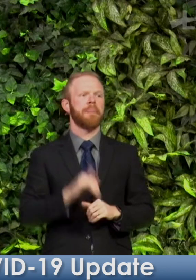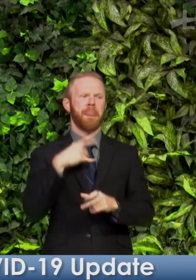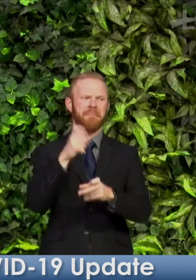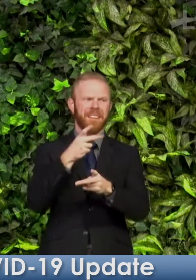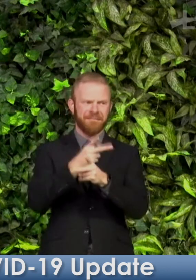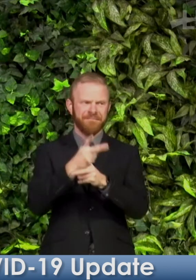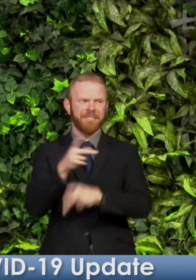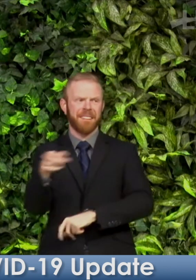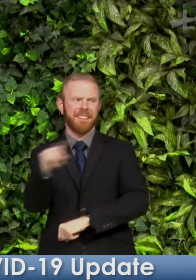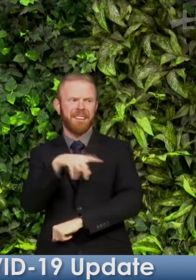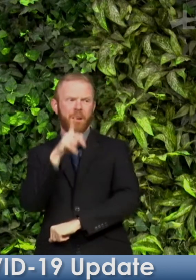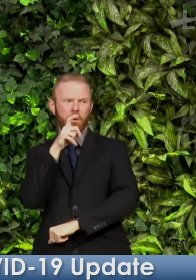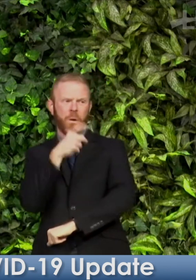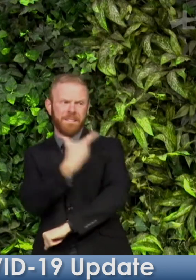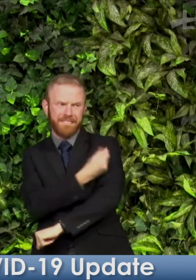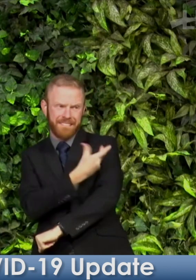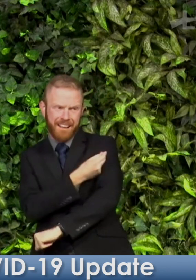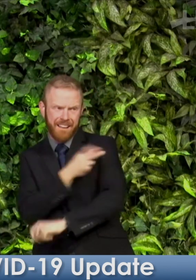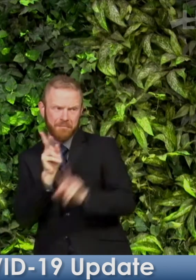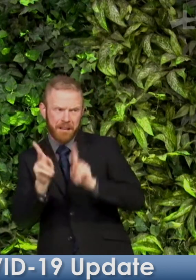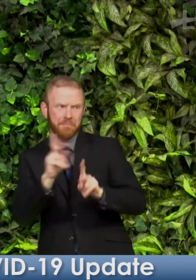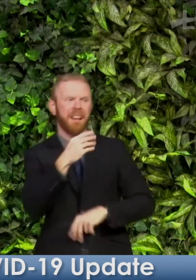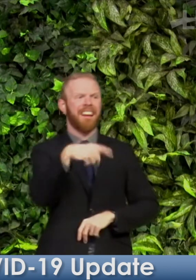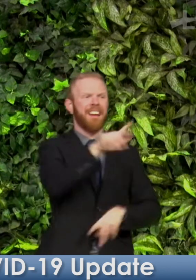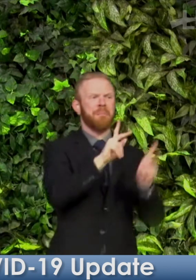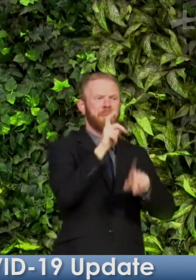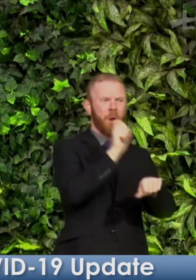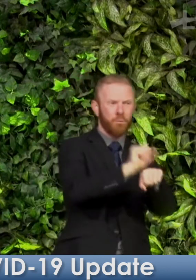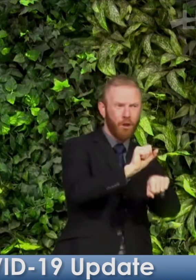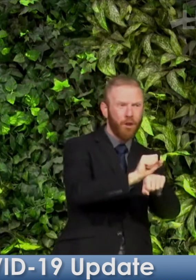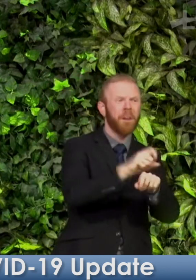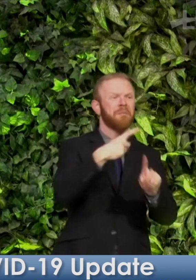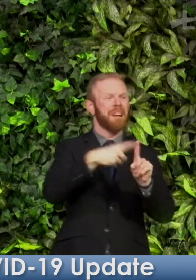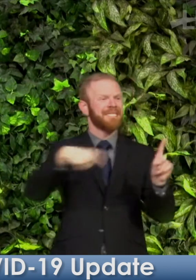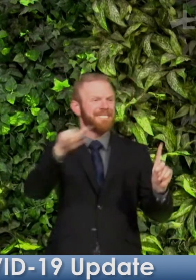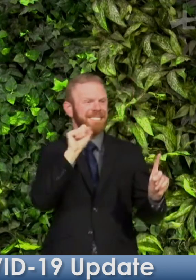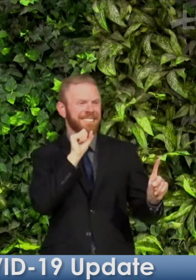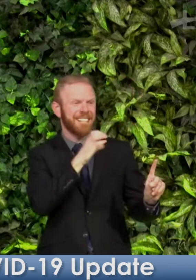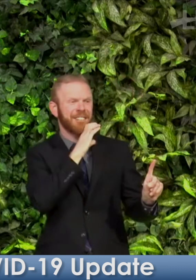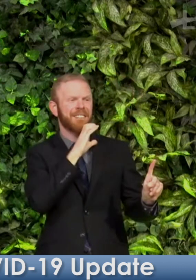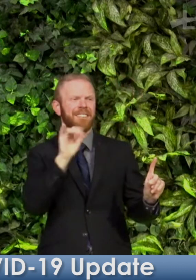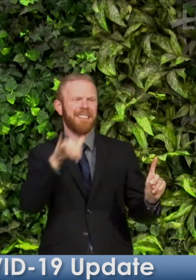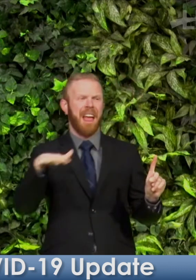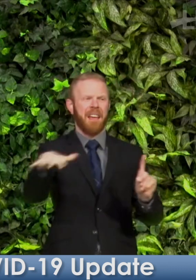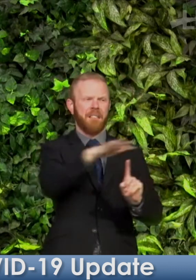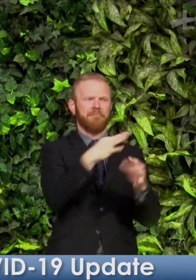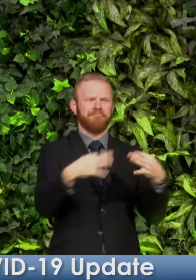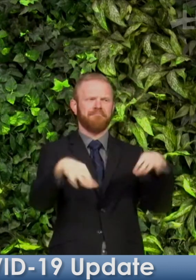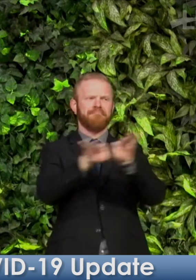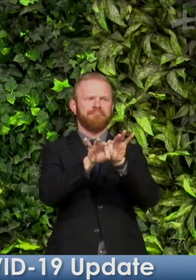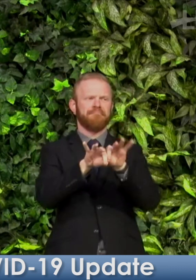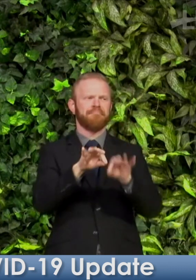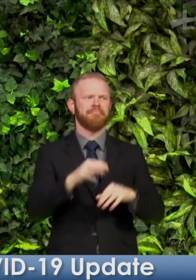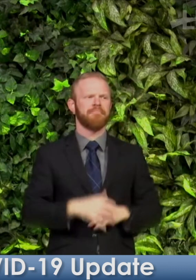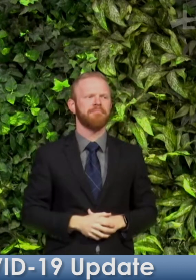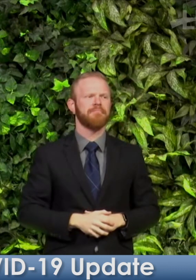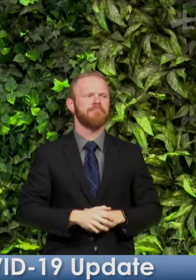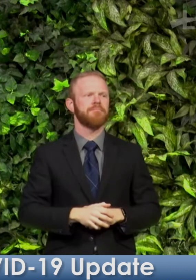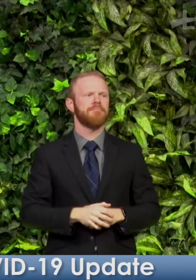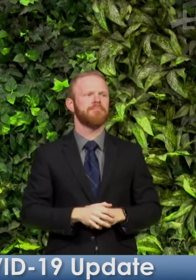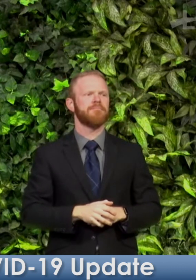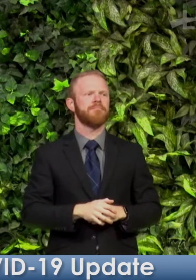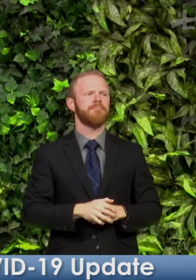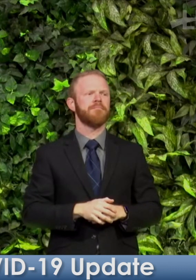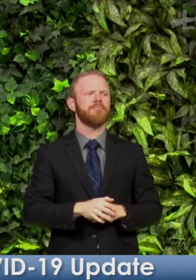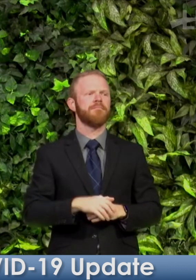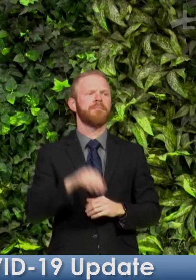our seniors, but as the mayor has been doing for now weeks and weeks, vaccinating our teachers as well, so we can